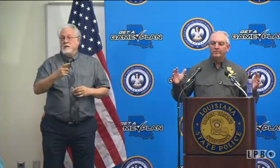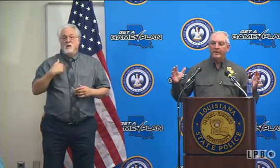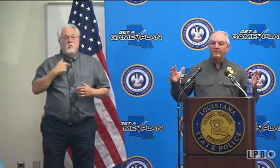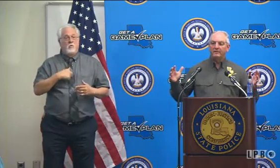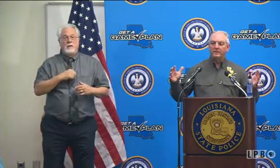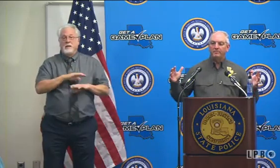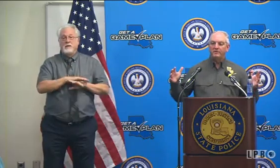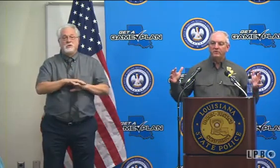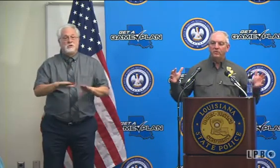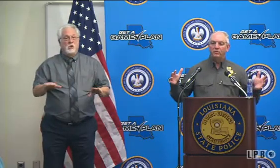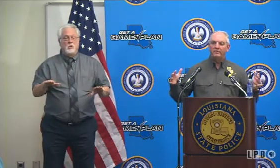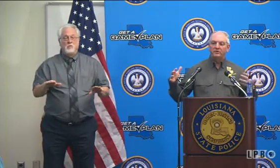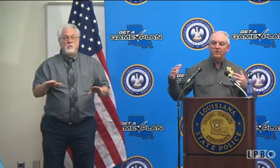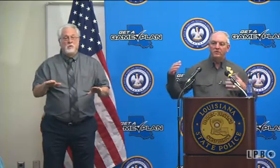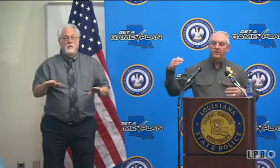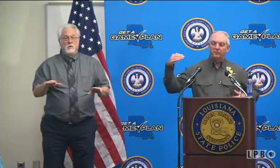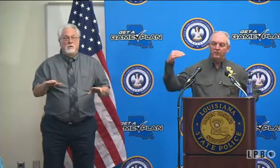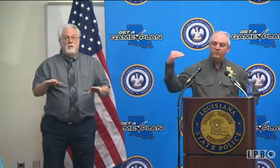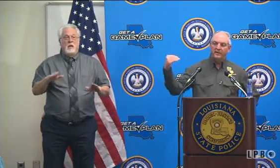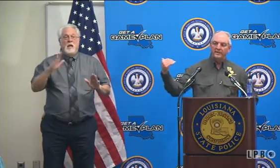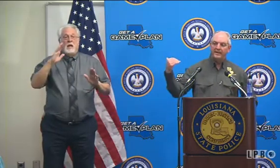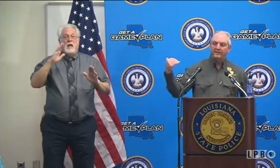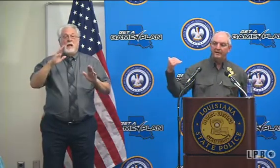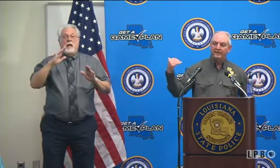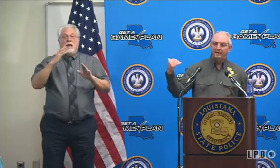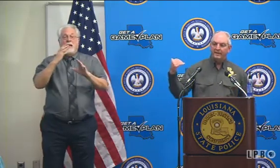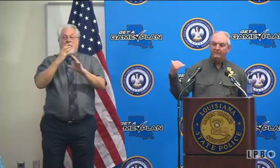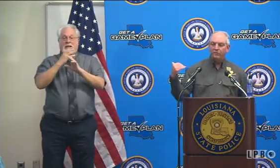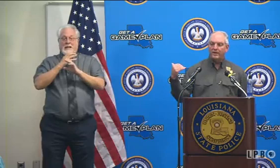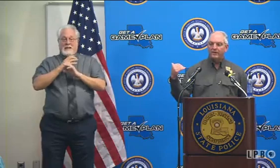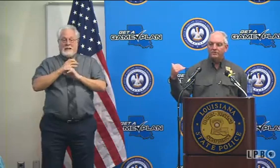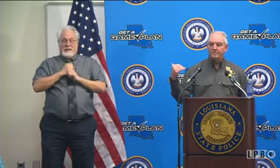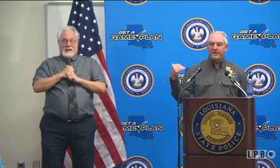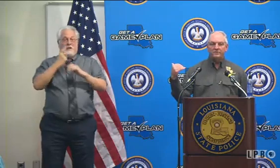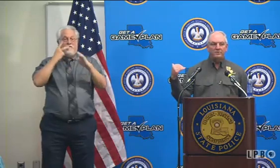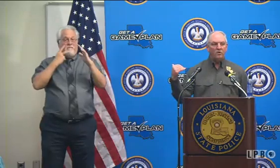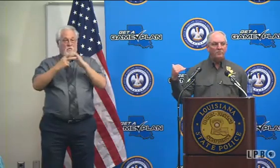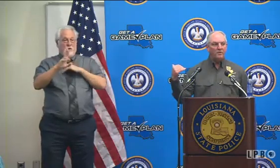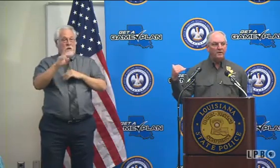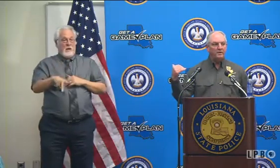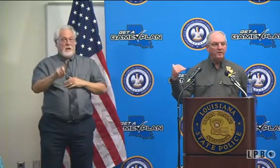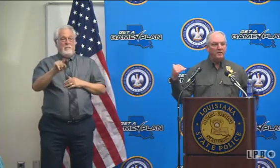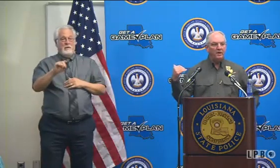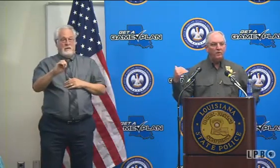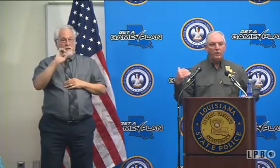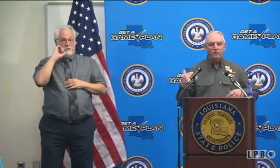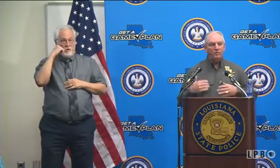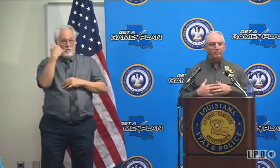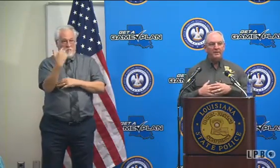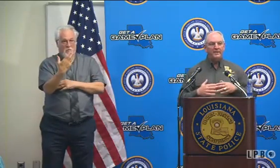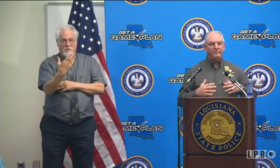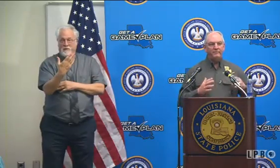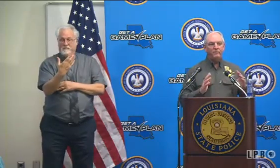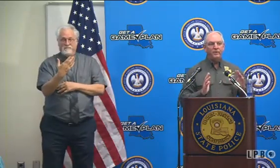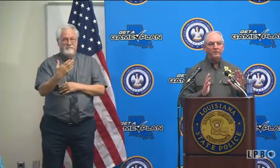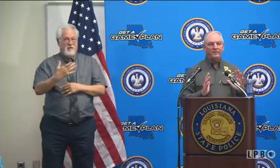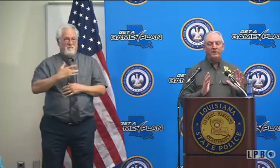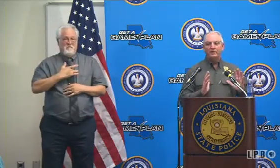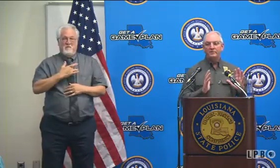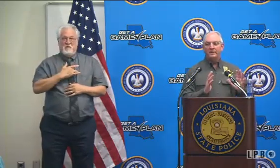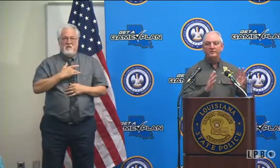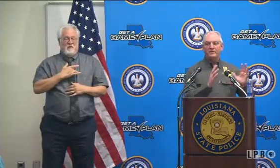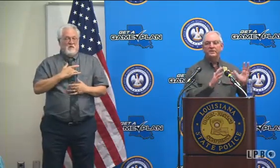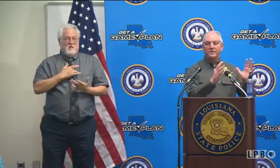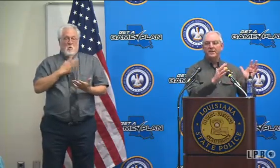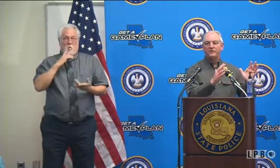don't expect, based on what we've been told, that once we get that forecast update tomorrow morning, we don't have